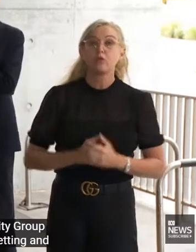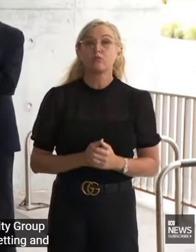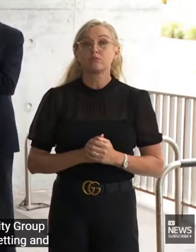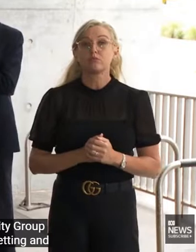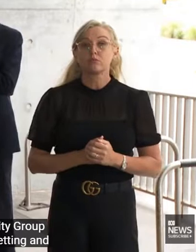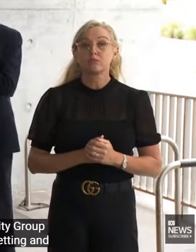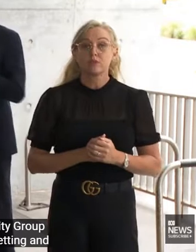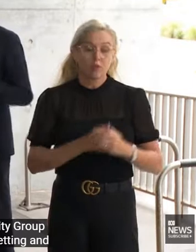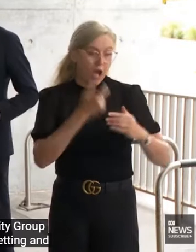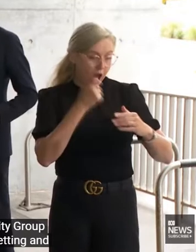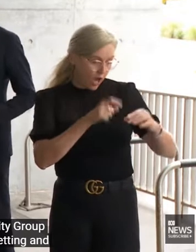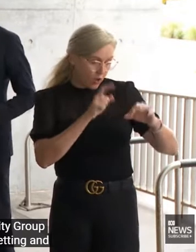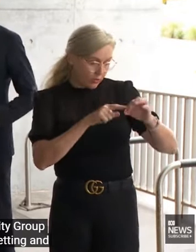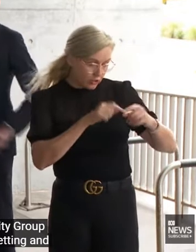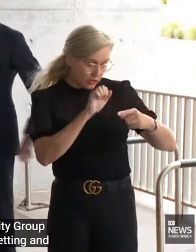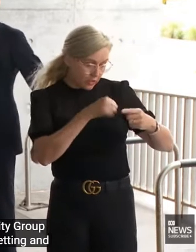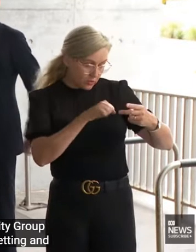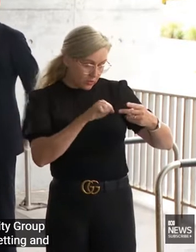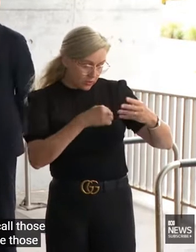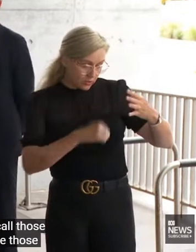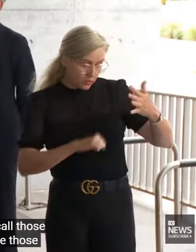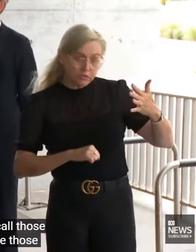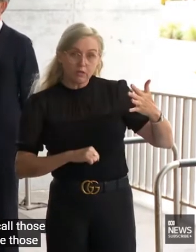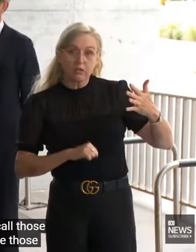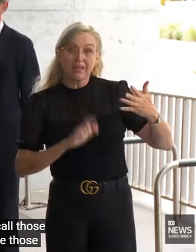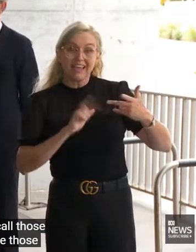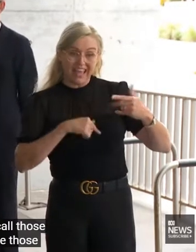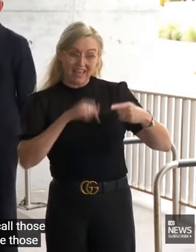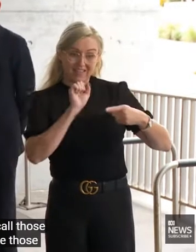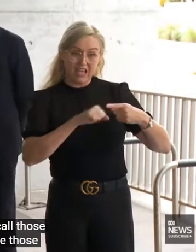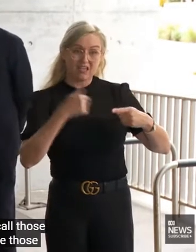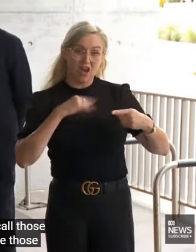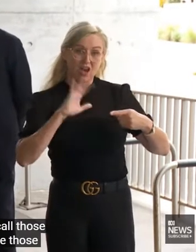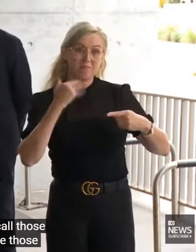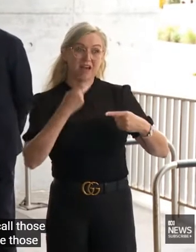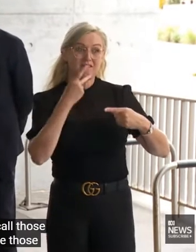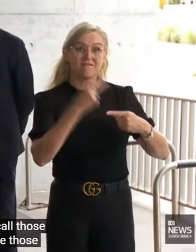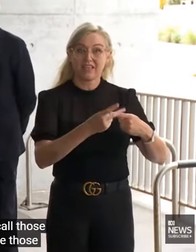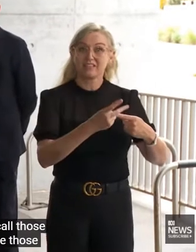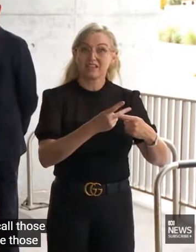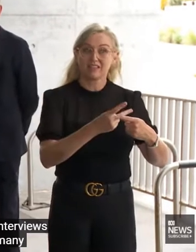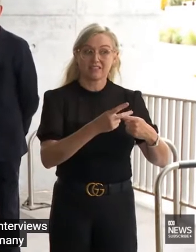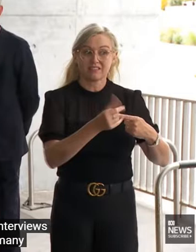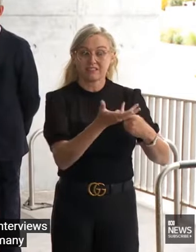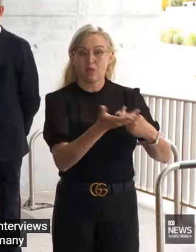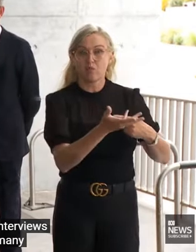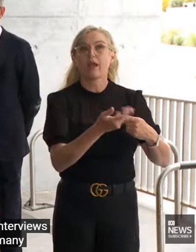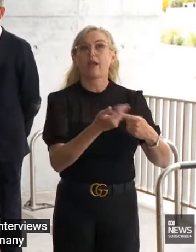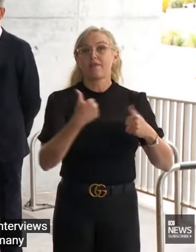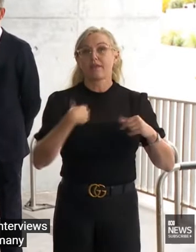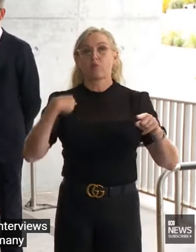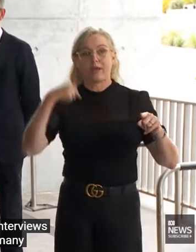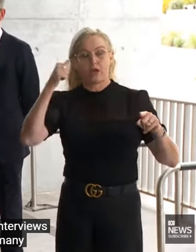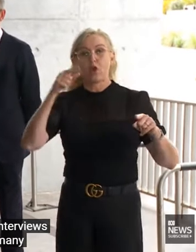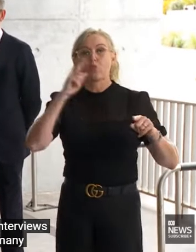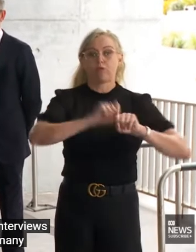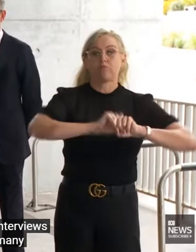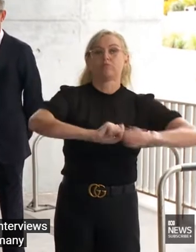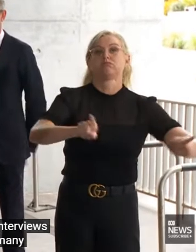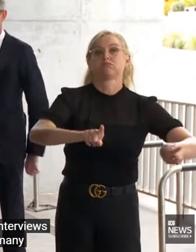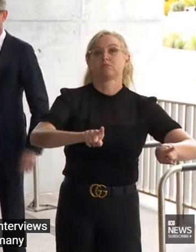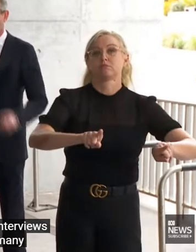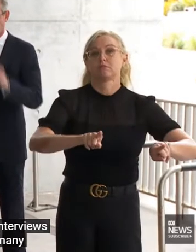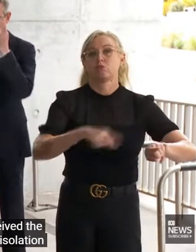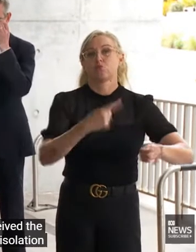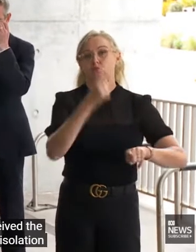to call those people and prioritise those people for personal interviews. So there will be many people that just receive the text information,